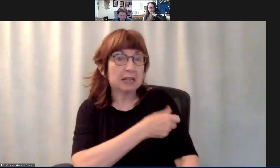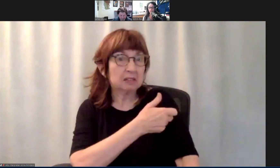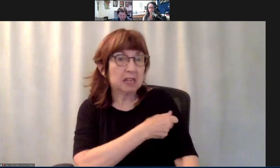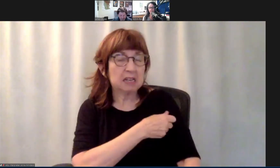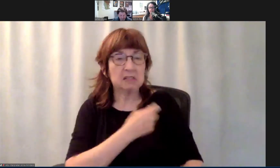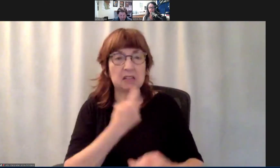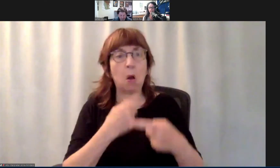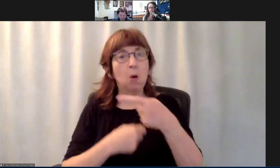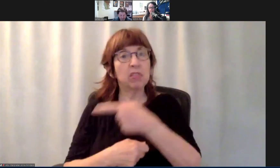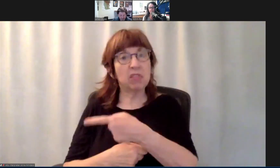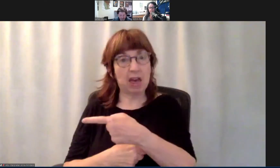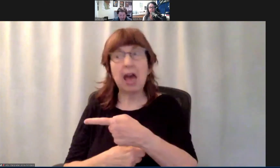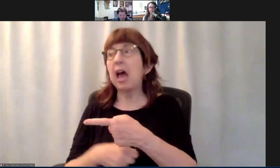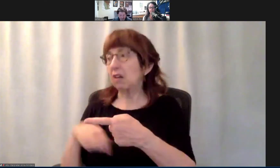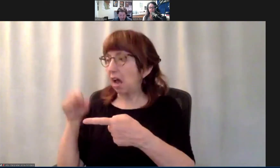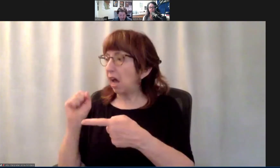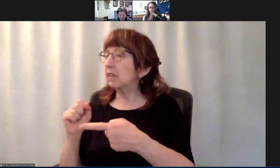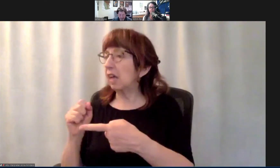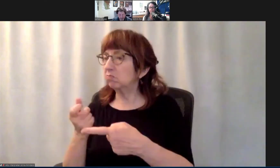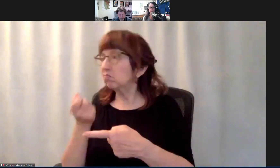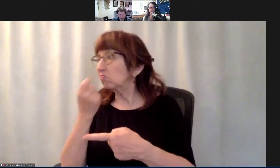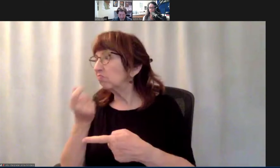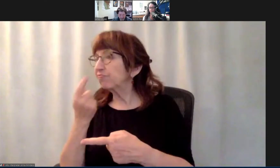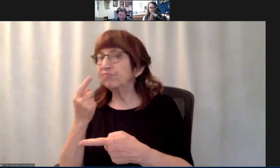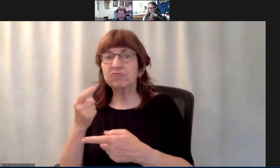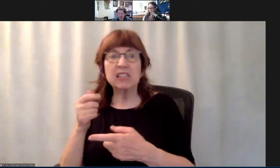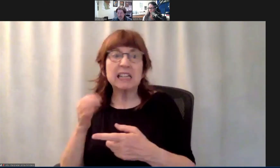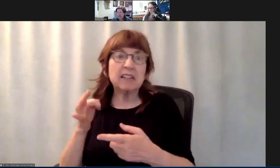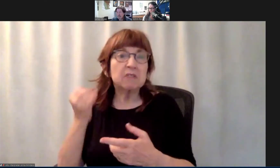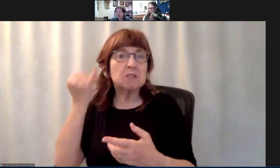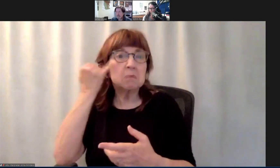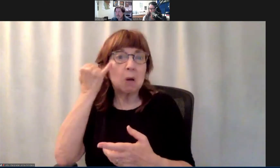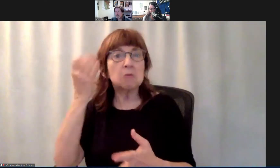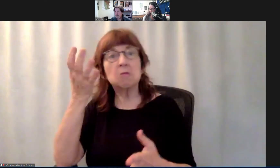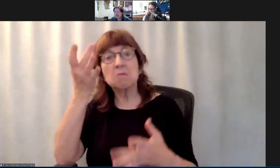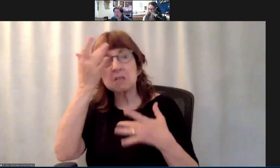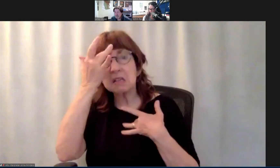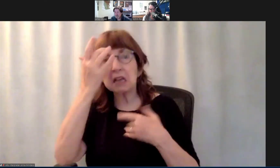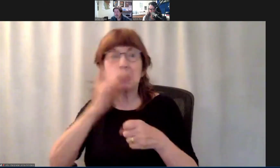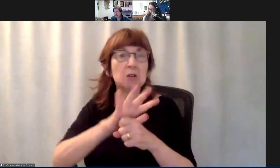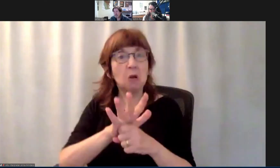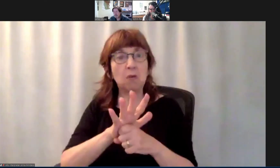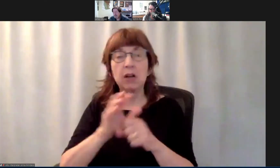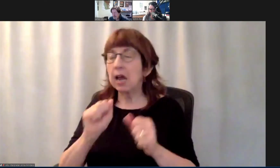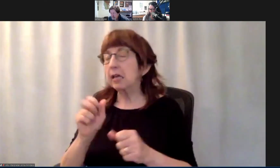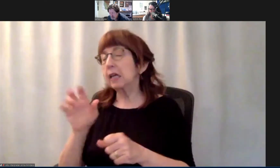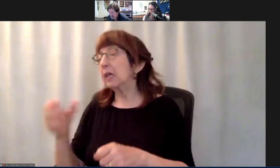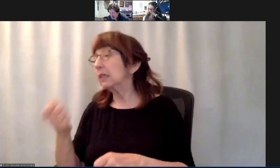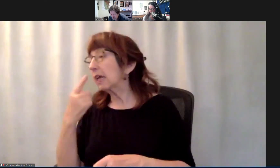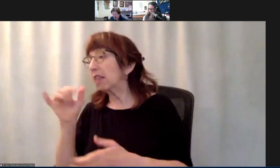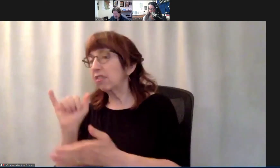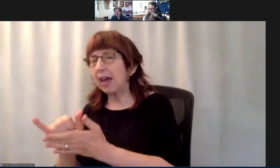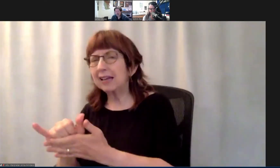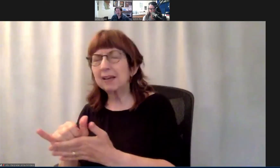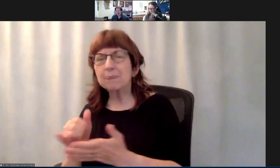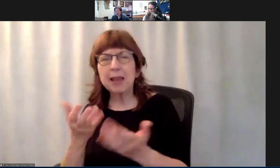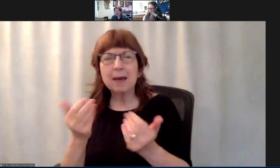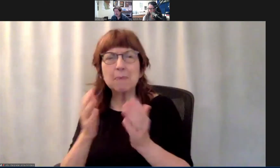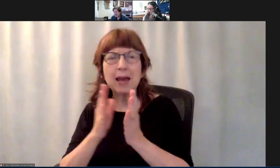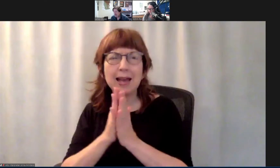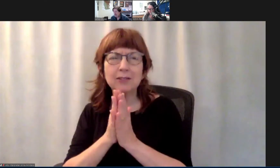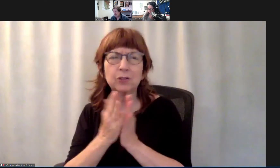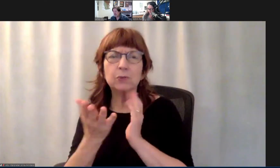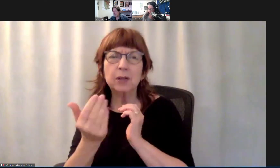point to as something that they can take to help them if they do end up with COVID. And I would ask you to